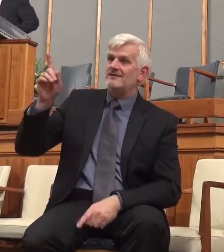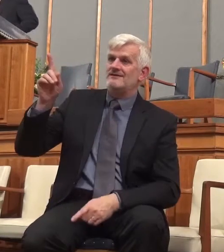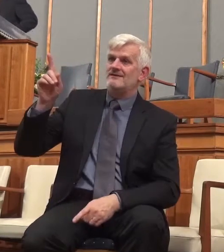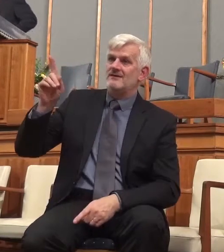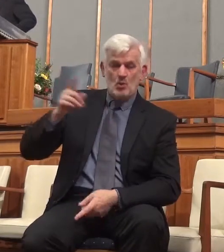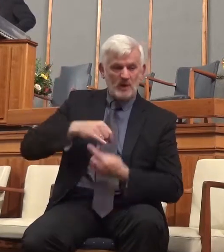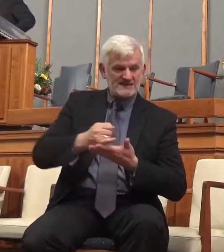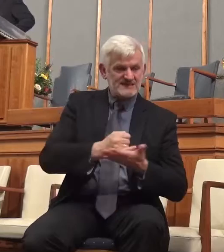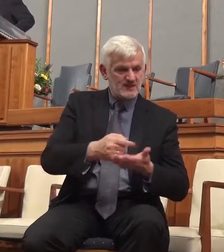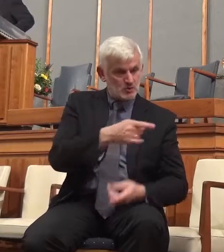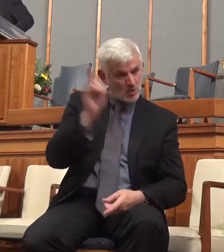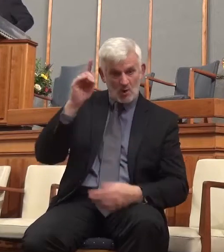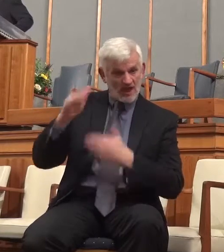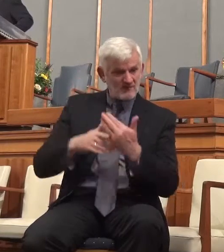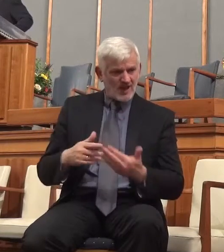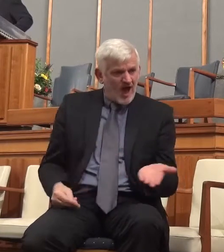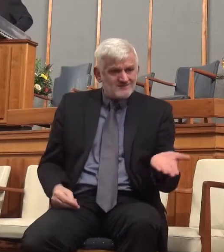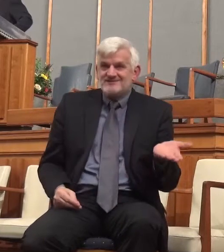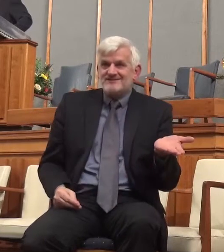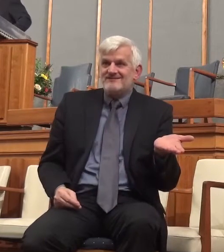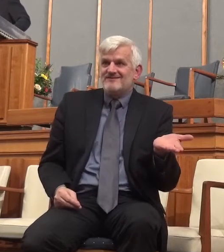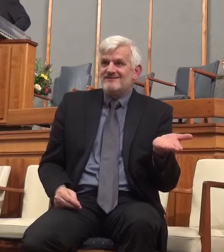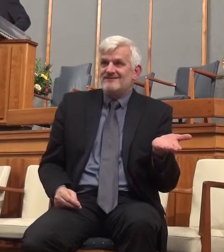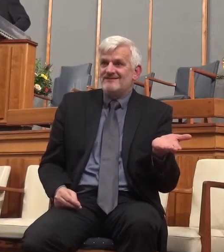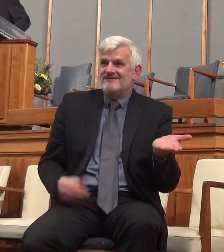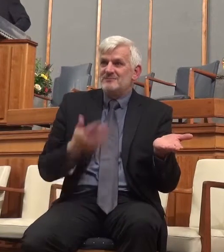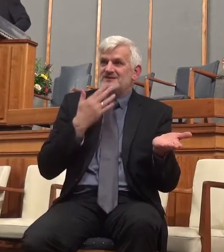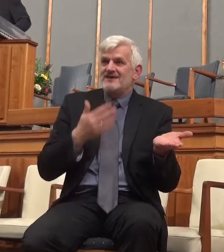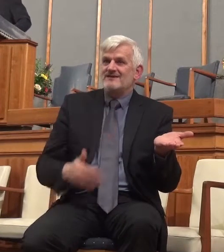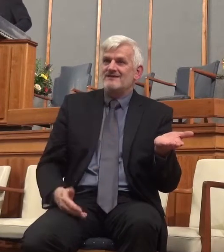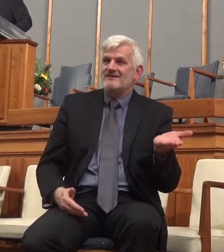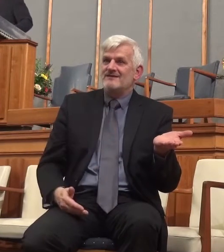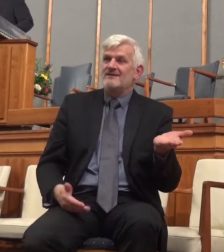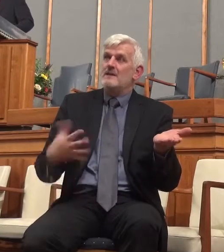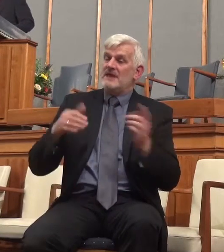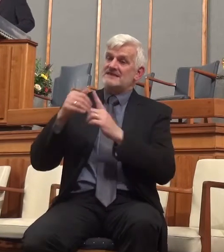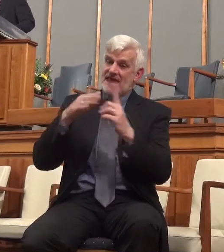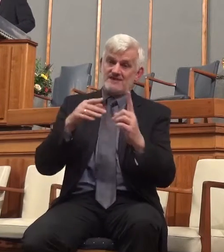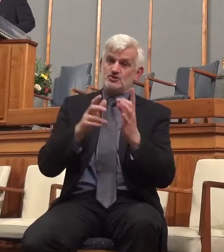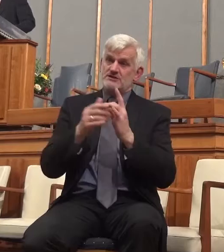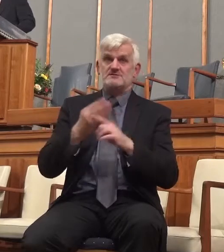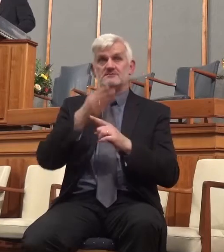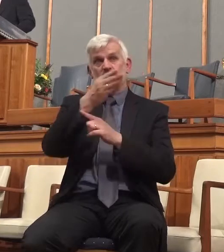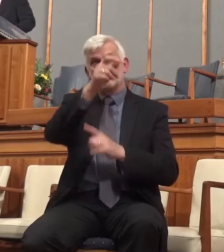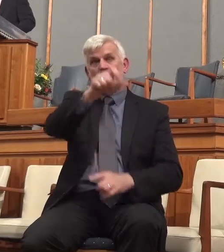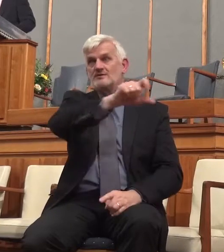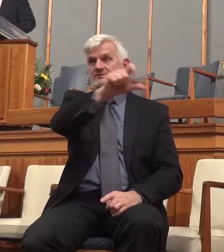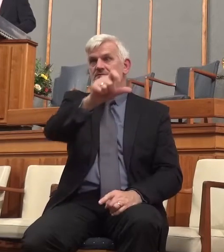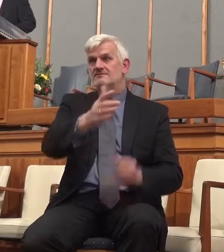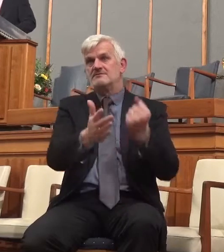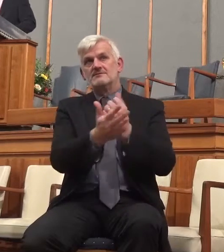know that he cannot receive us in heaven? Don't they know that he sent a Saviour to die on Calvary to make